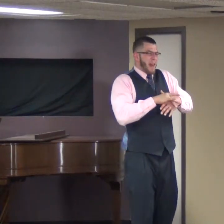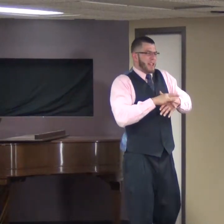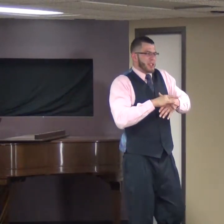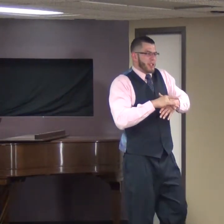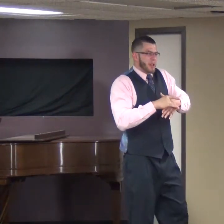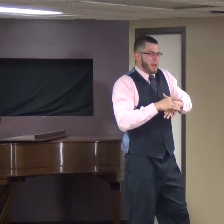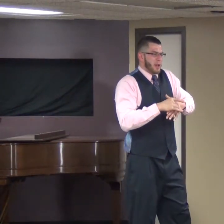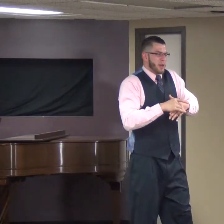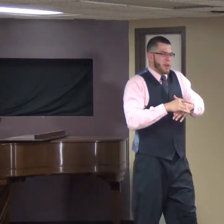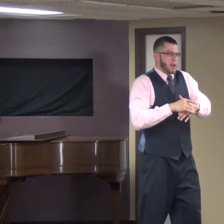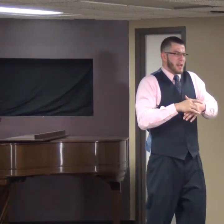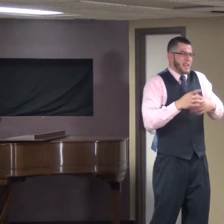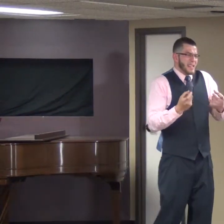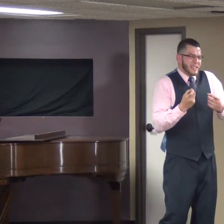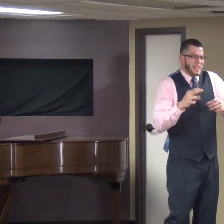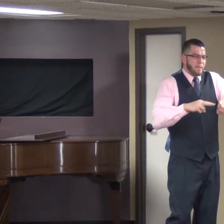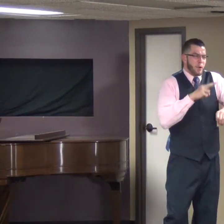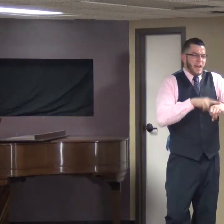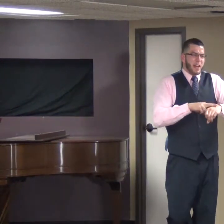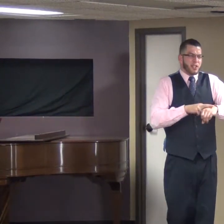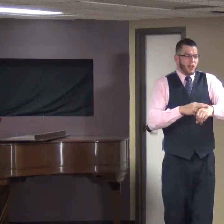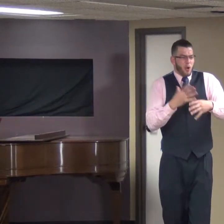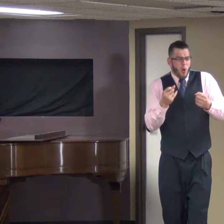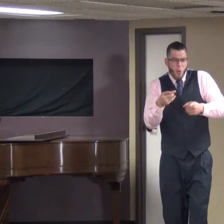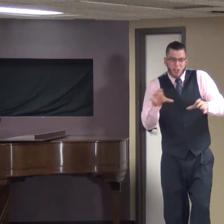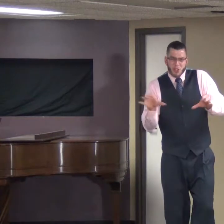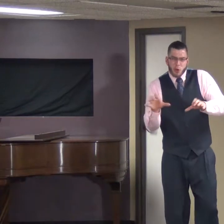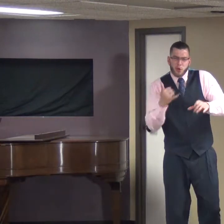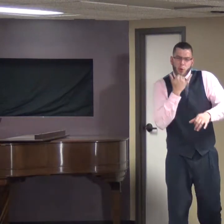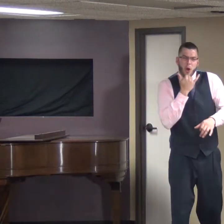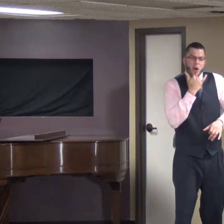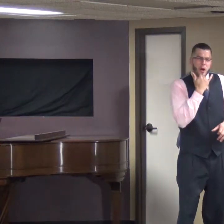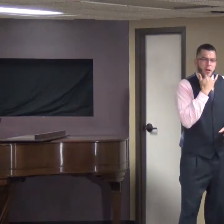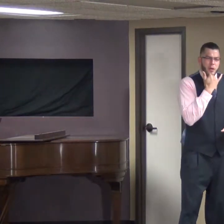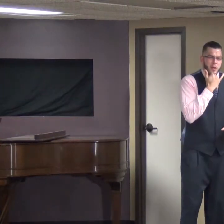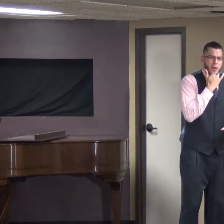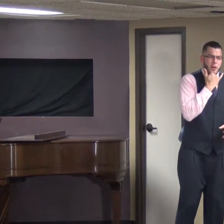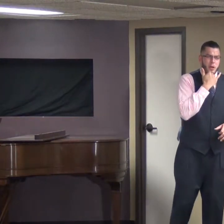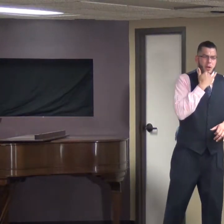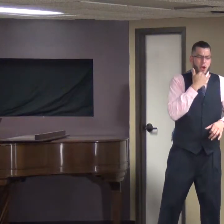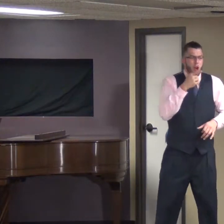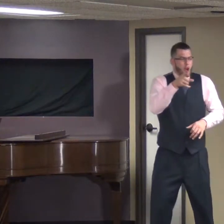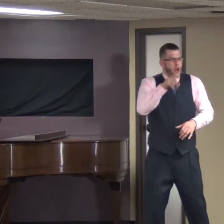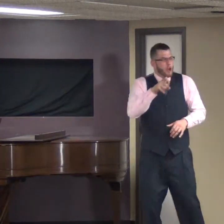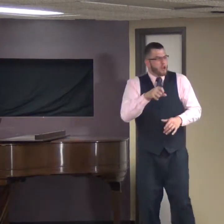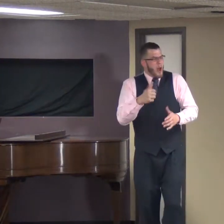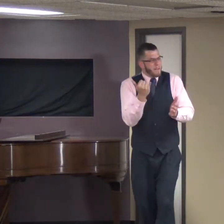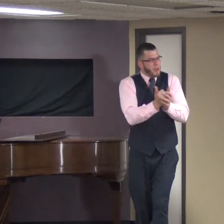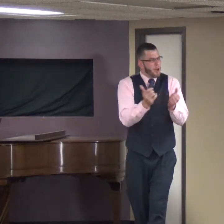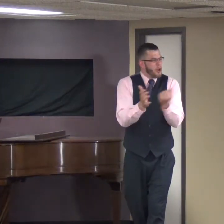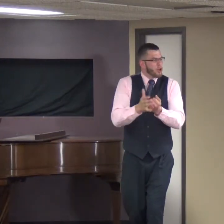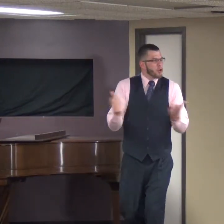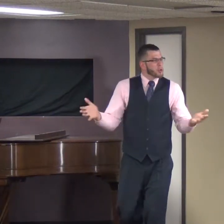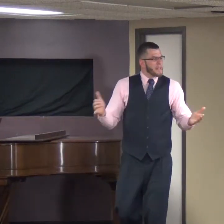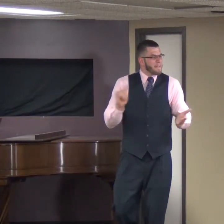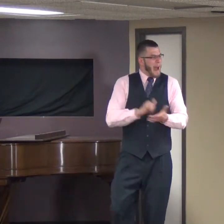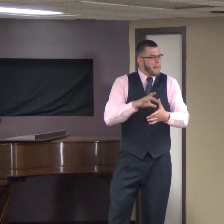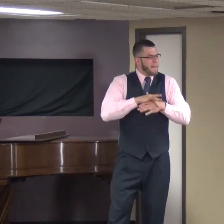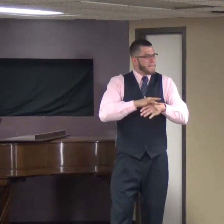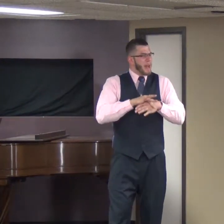flesh, sinful nature wants you to do wrong. You have to crucify that